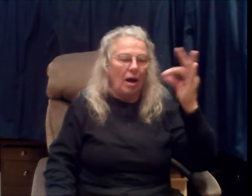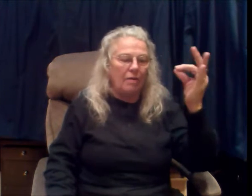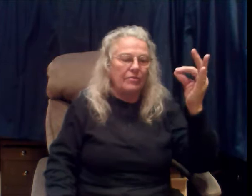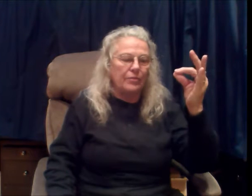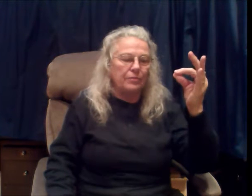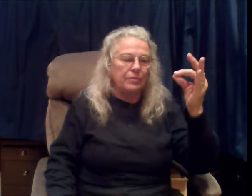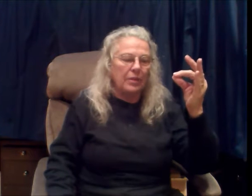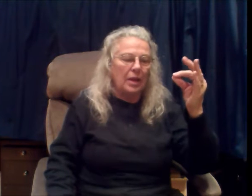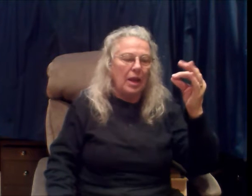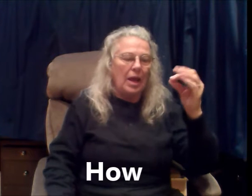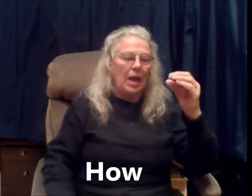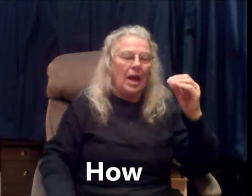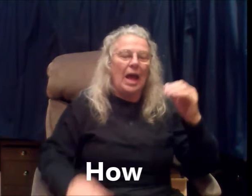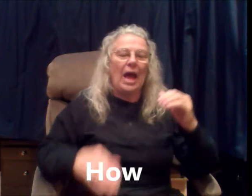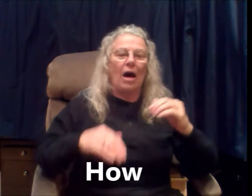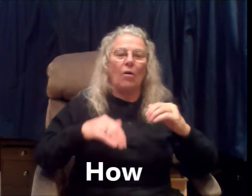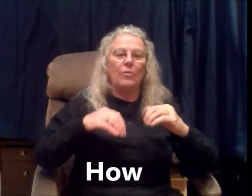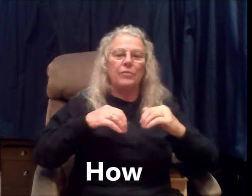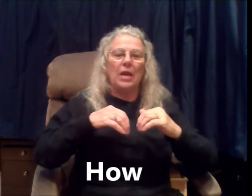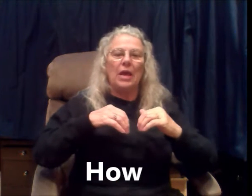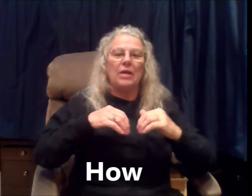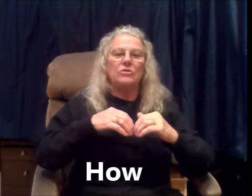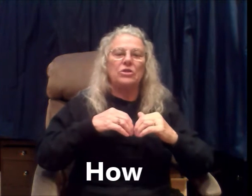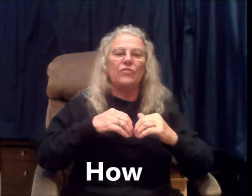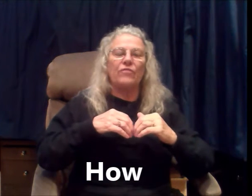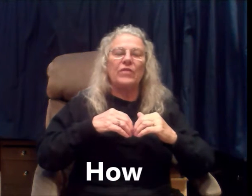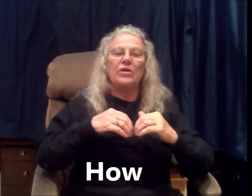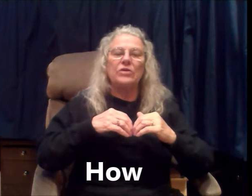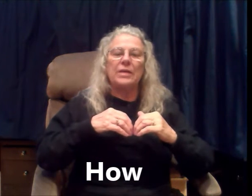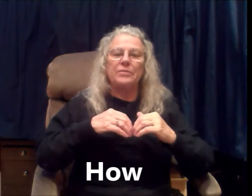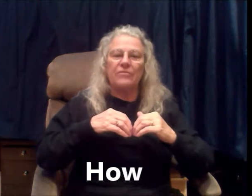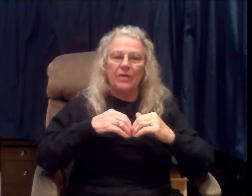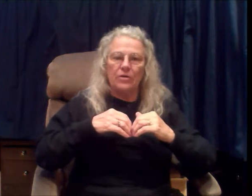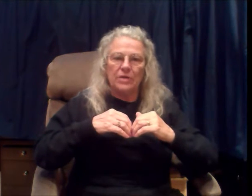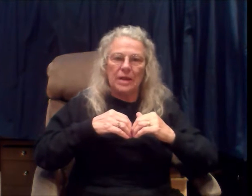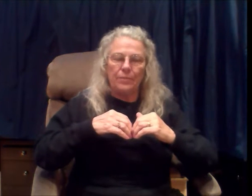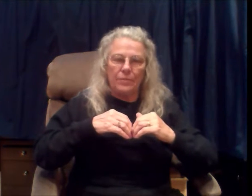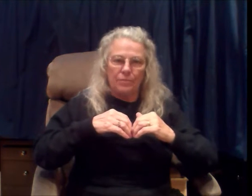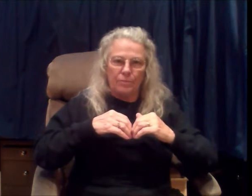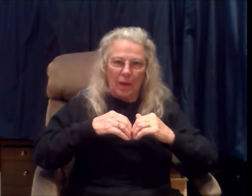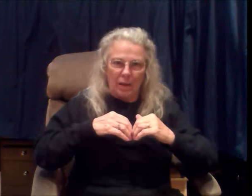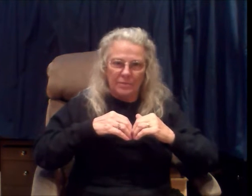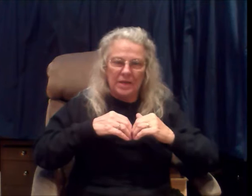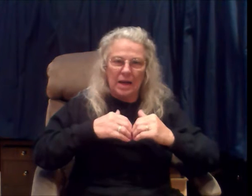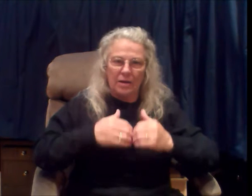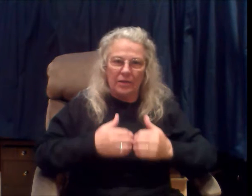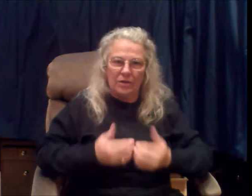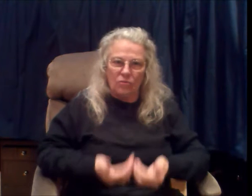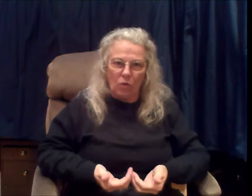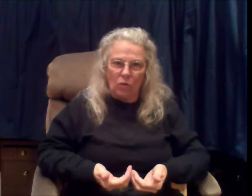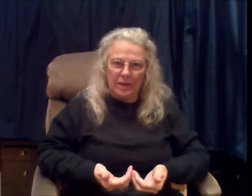Of. How. Just fingertip to fingertip, palms down, and then roll it